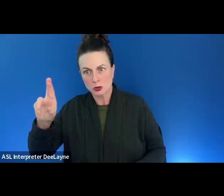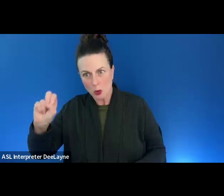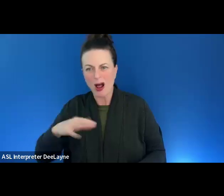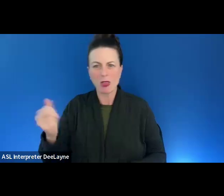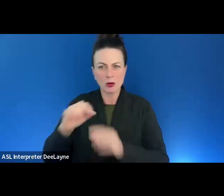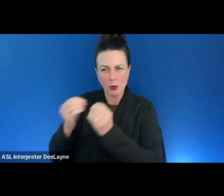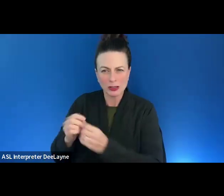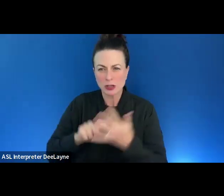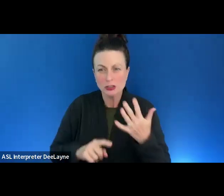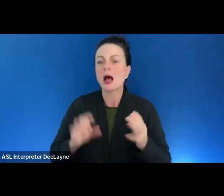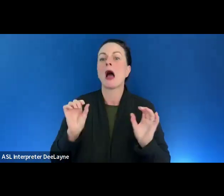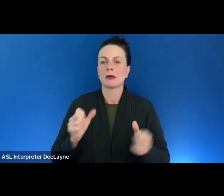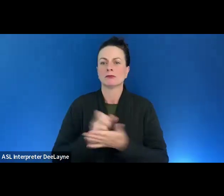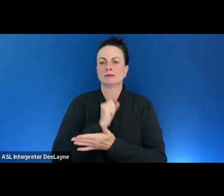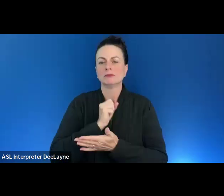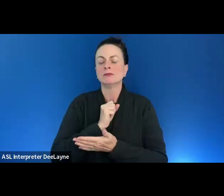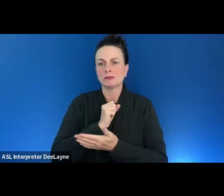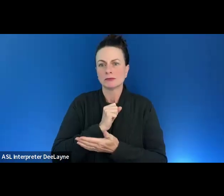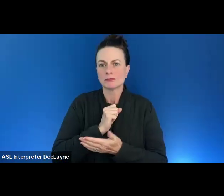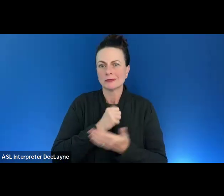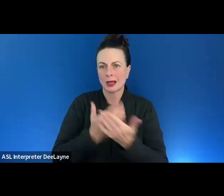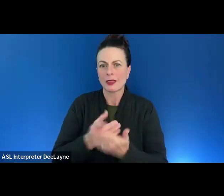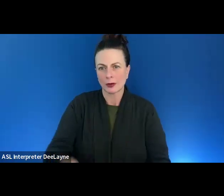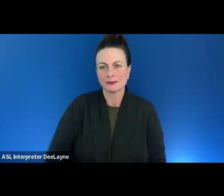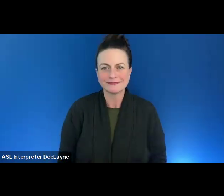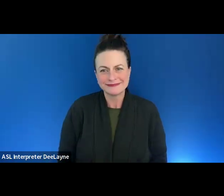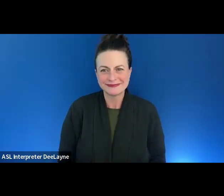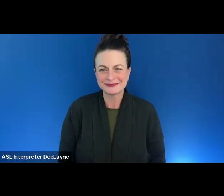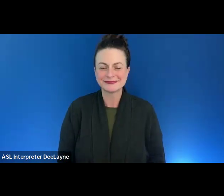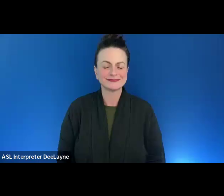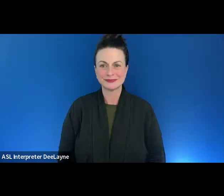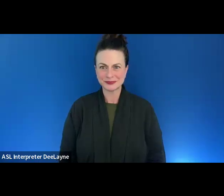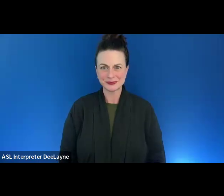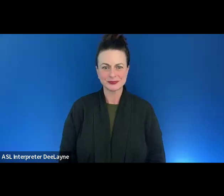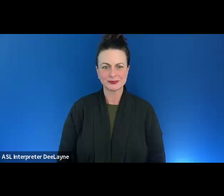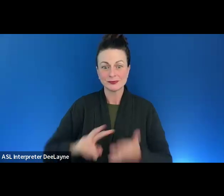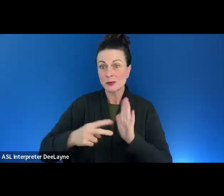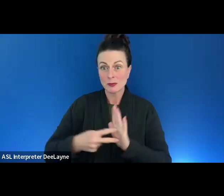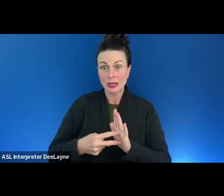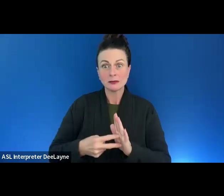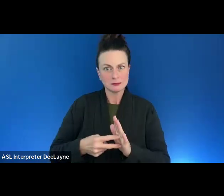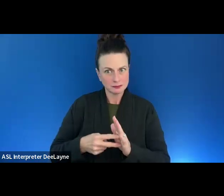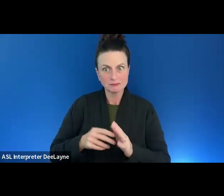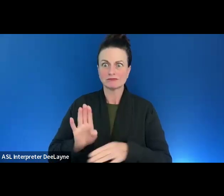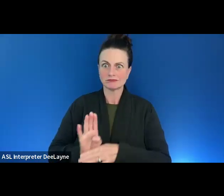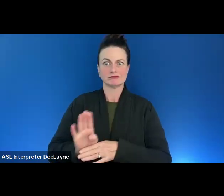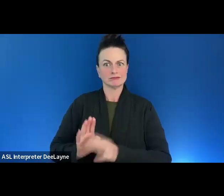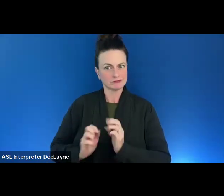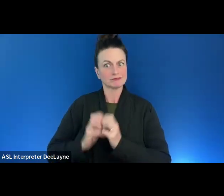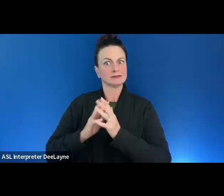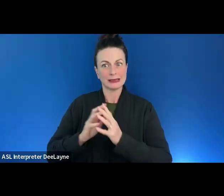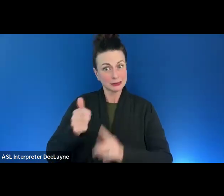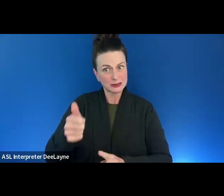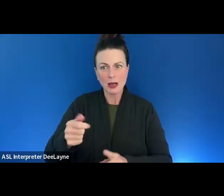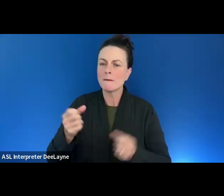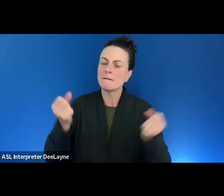other organizations, I was able to lead, to get towards that path. So when it comes to entrepreneurship specifically, there are many